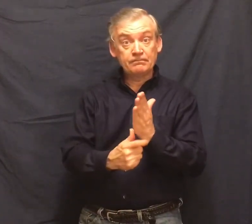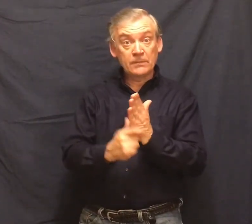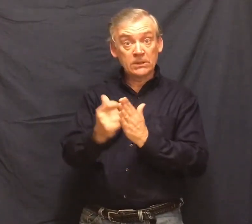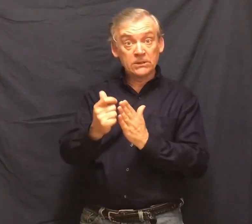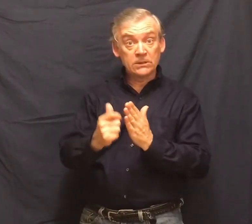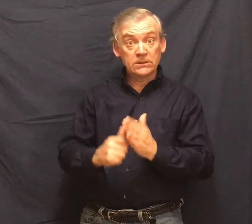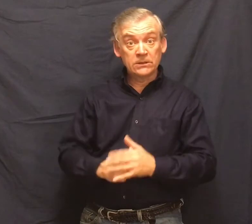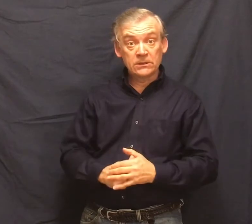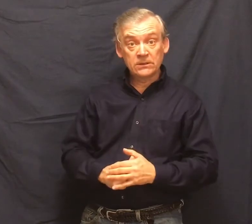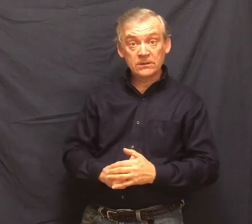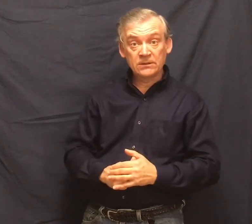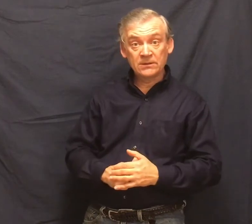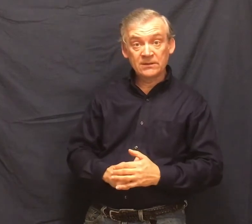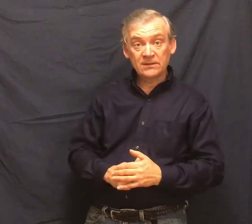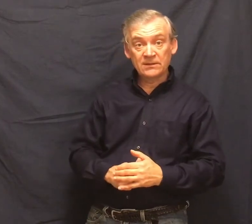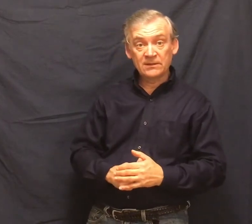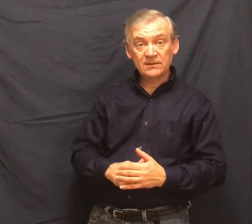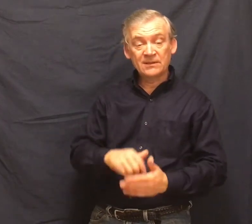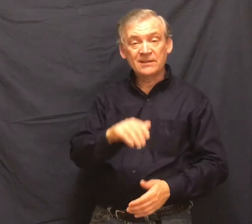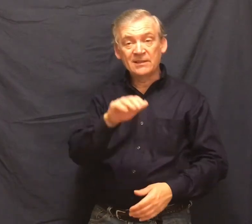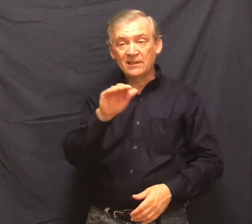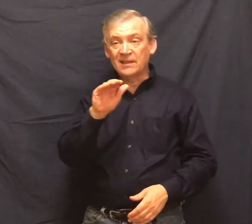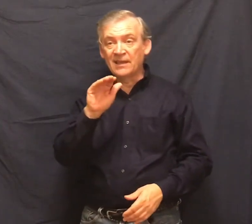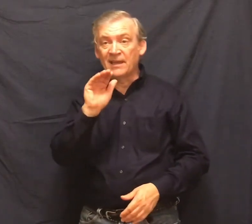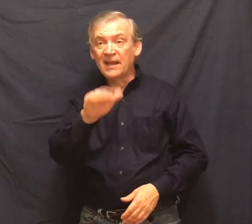Did I show you this, Slim? He asked.